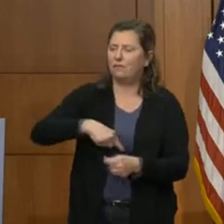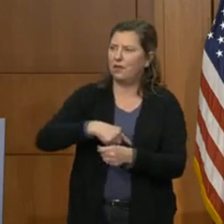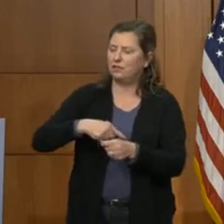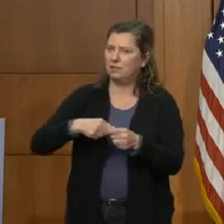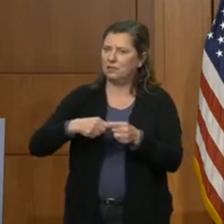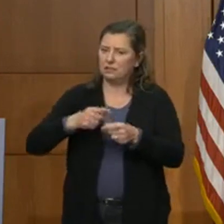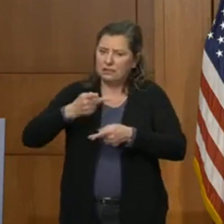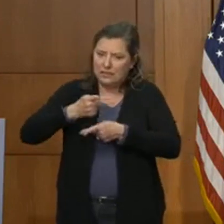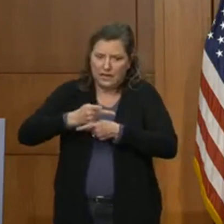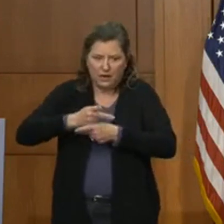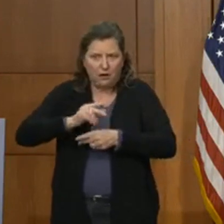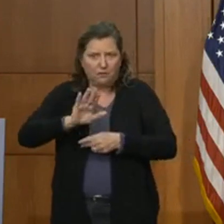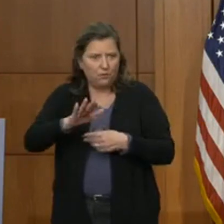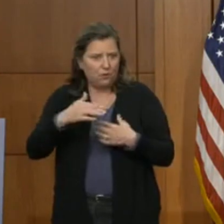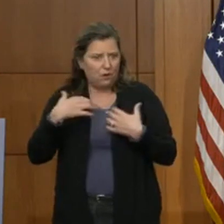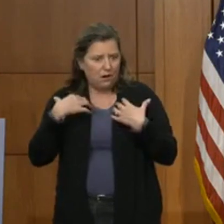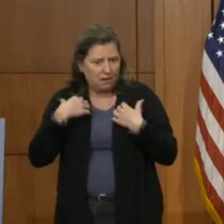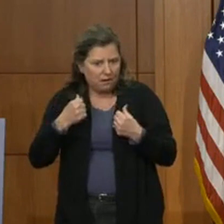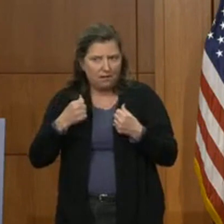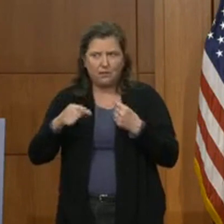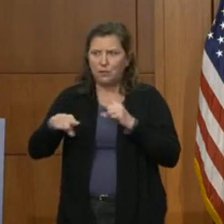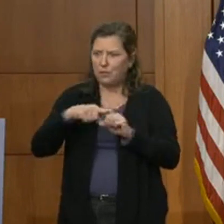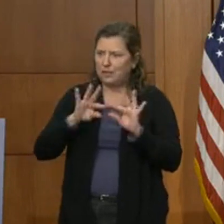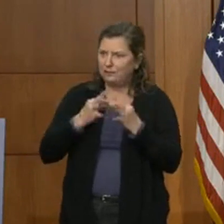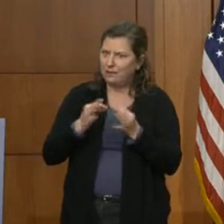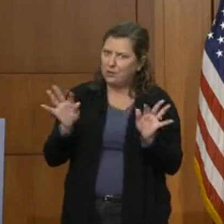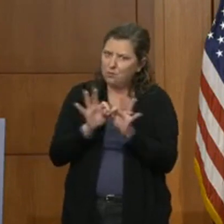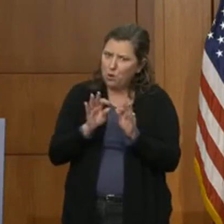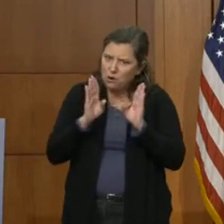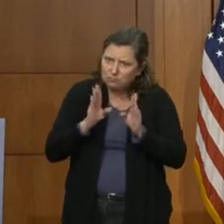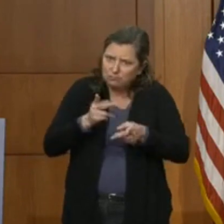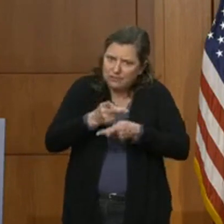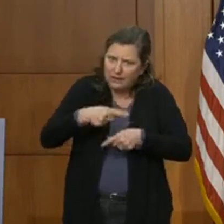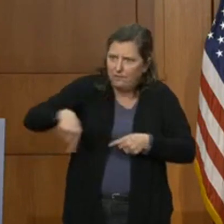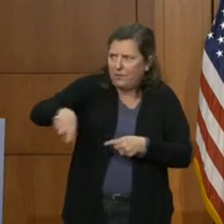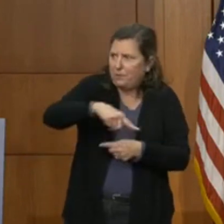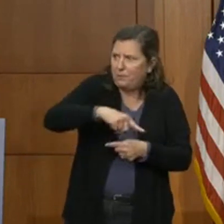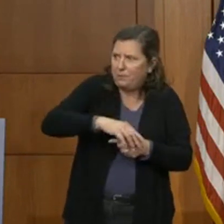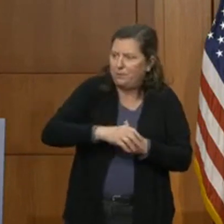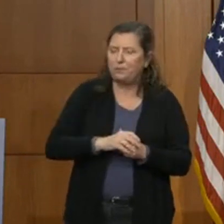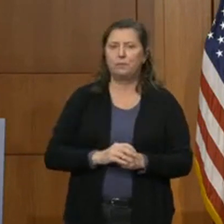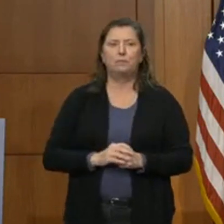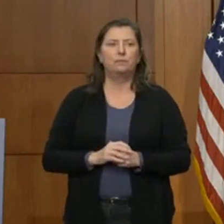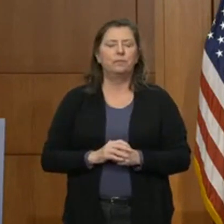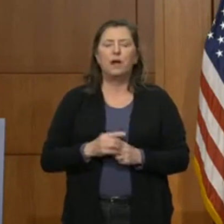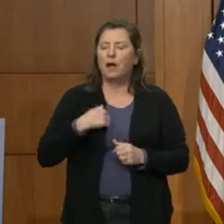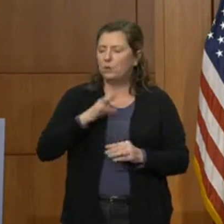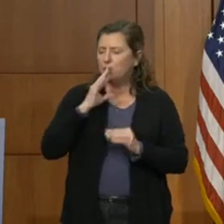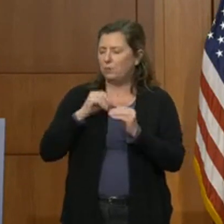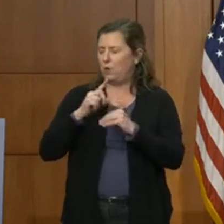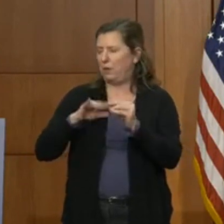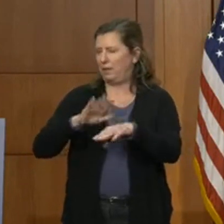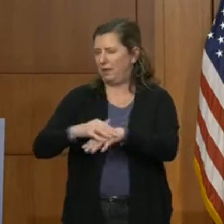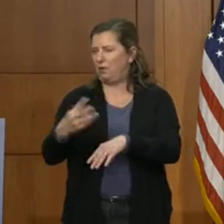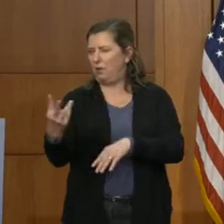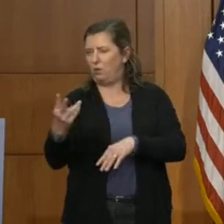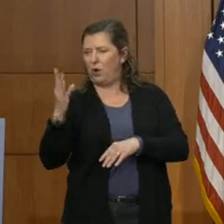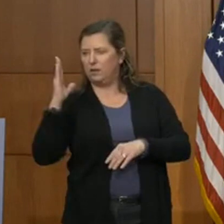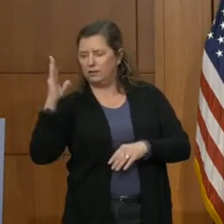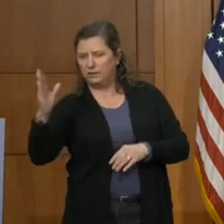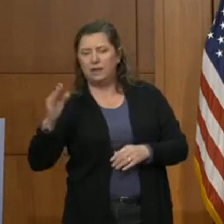healthcare needs and those of our family. And so I will speak more about this on Wednesday,